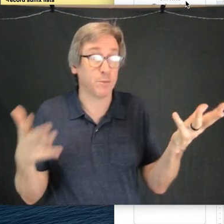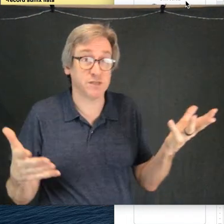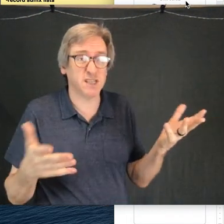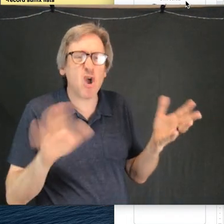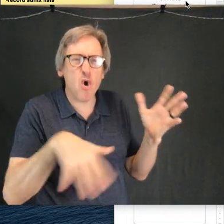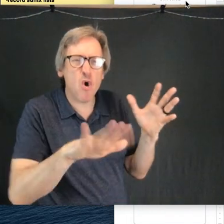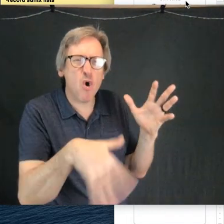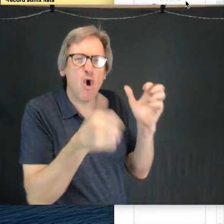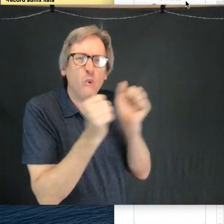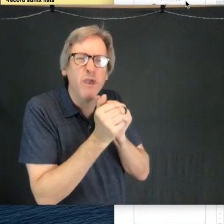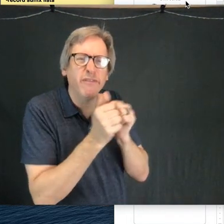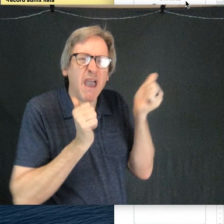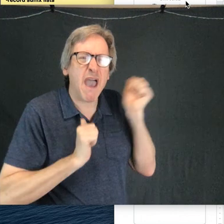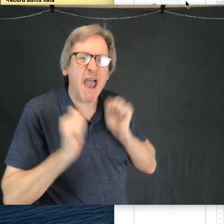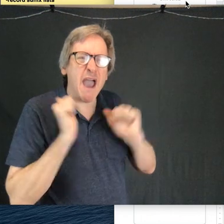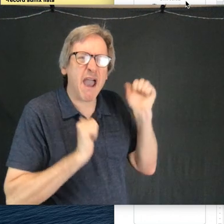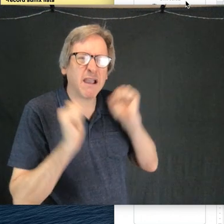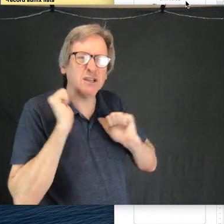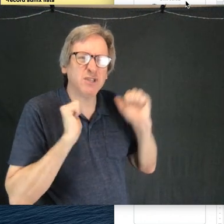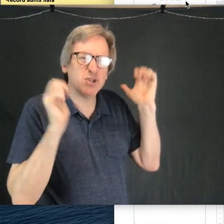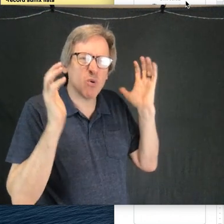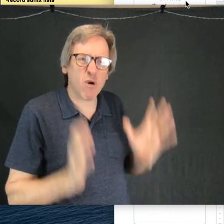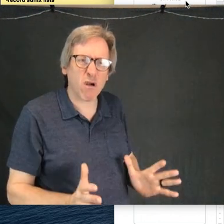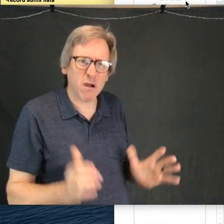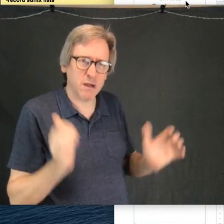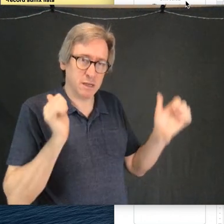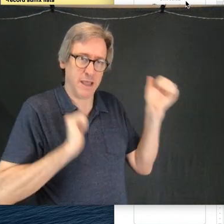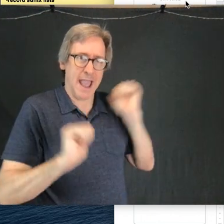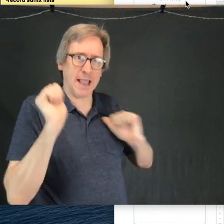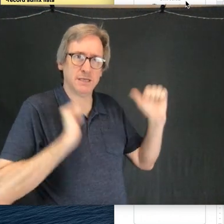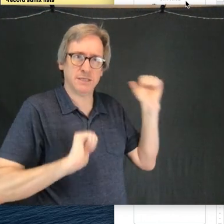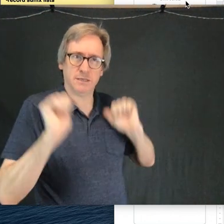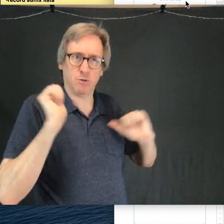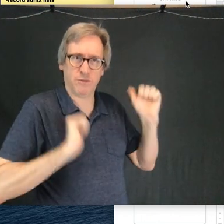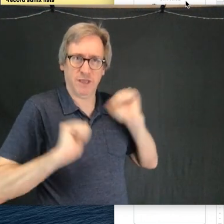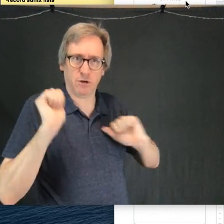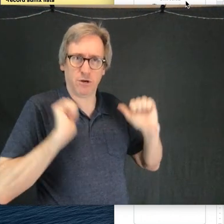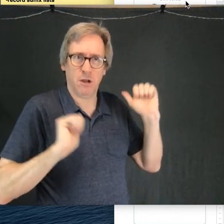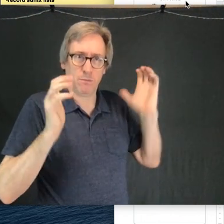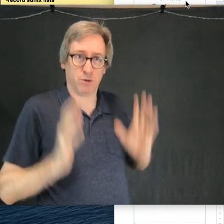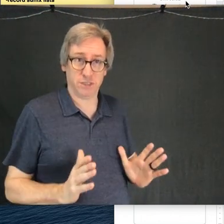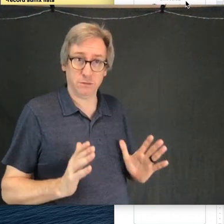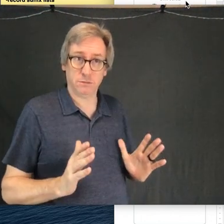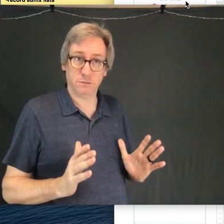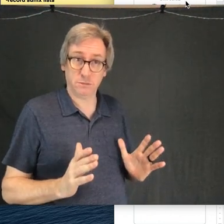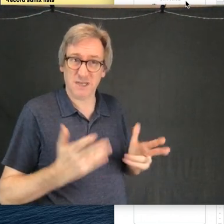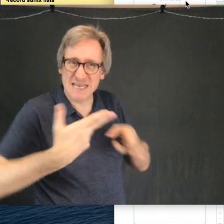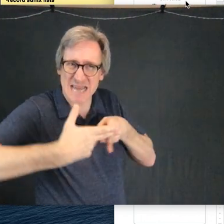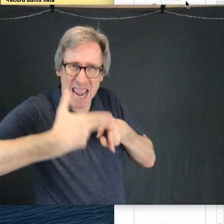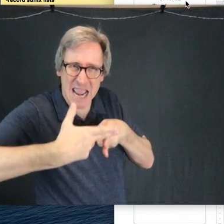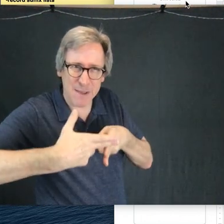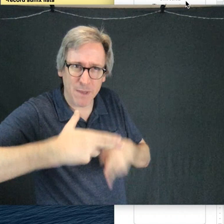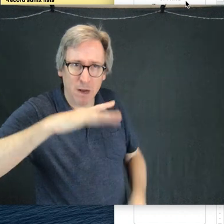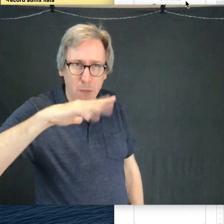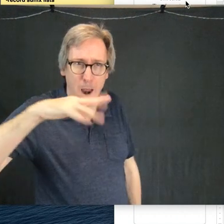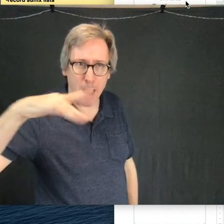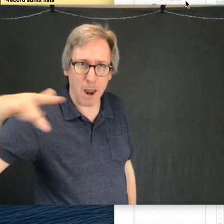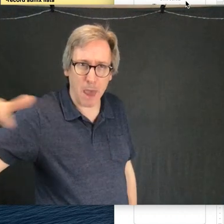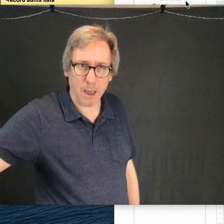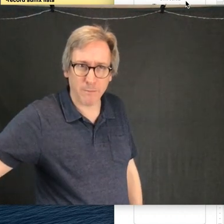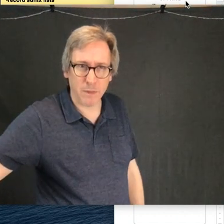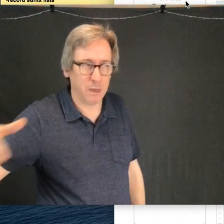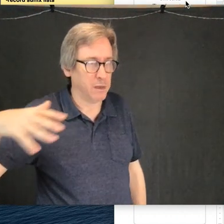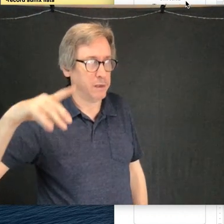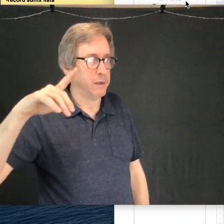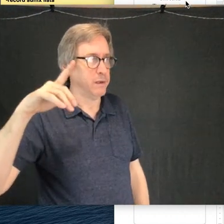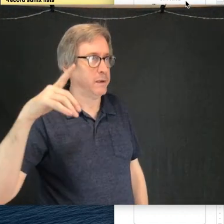Maybe the other person says, oh, with actor, act, or theater, person, name, blah, blah, blah,